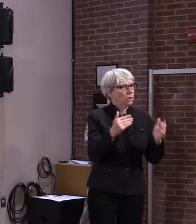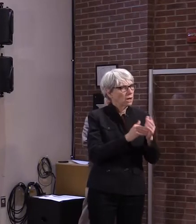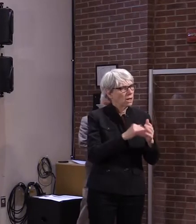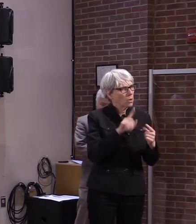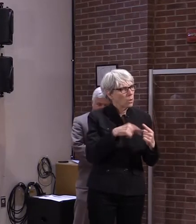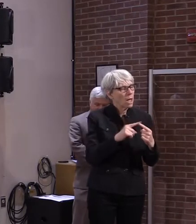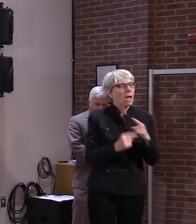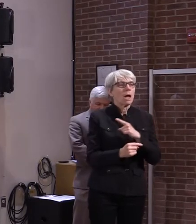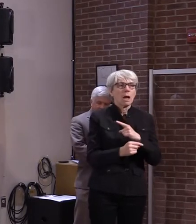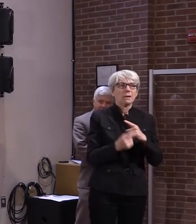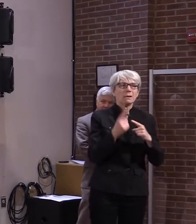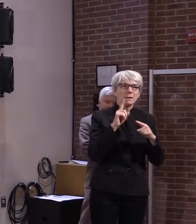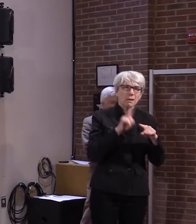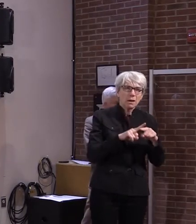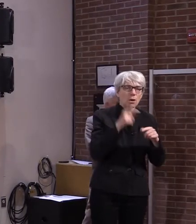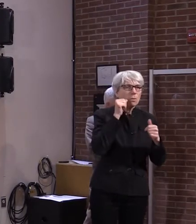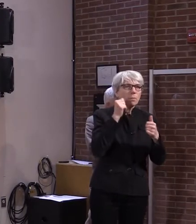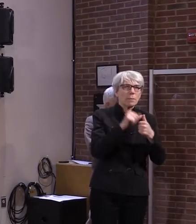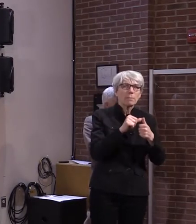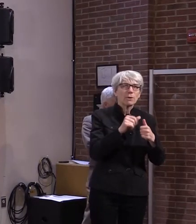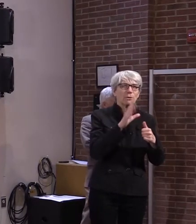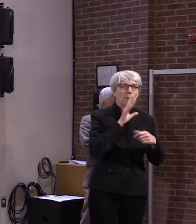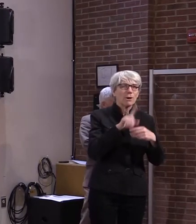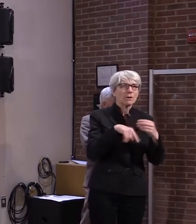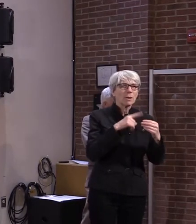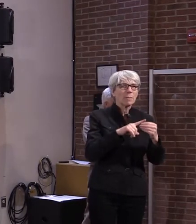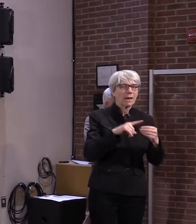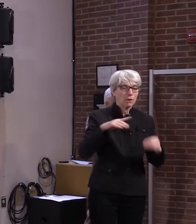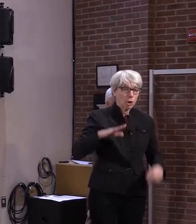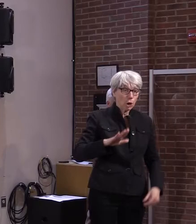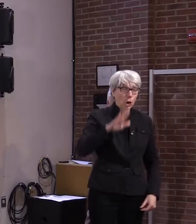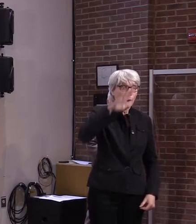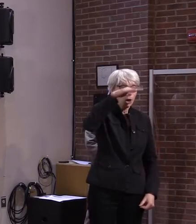As you remember, flattening the curve about